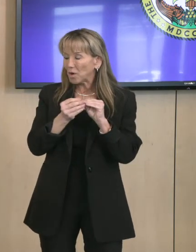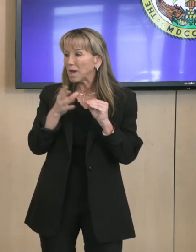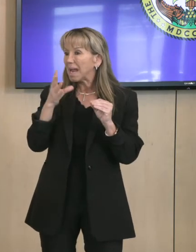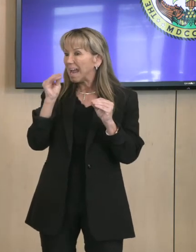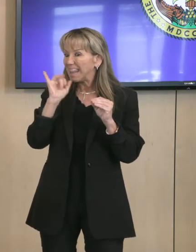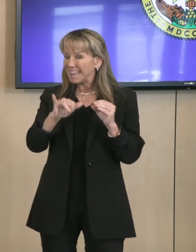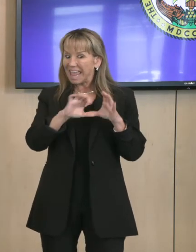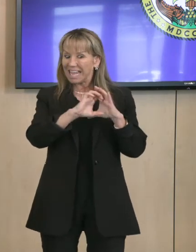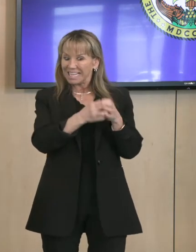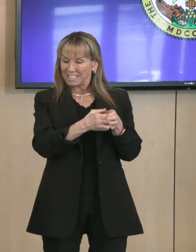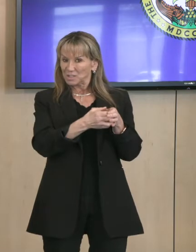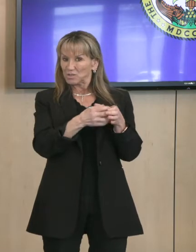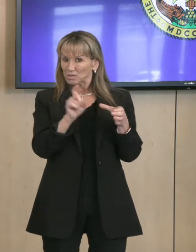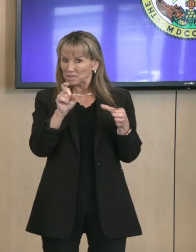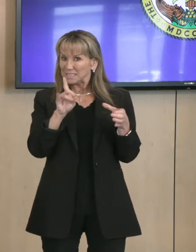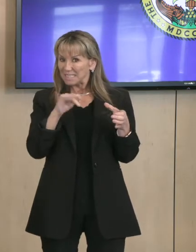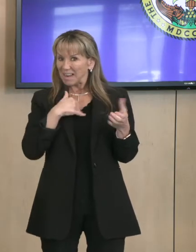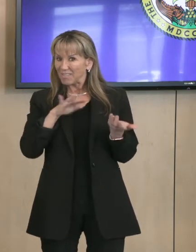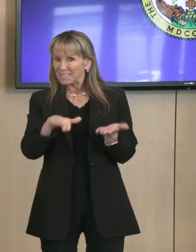this cluster?